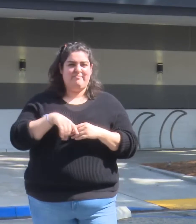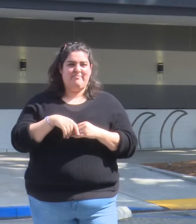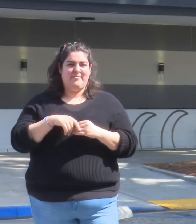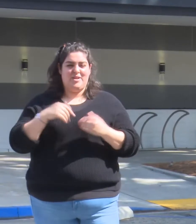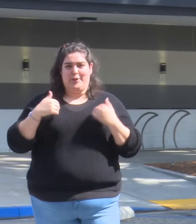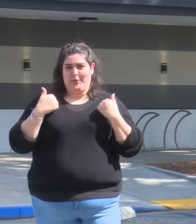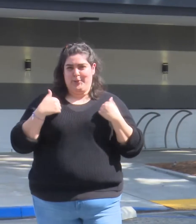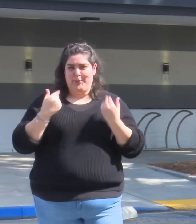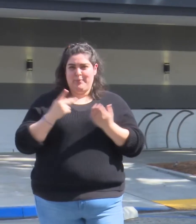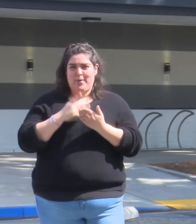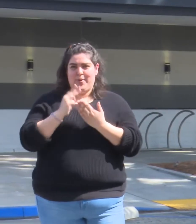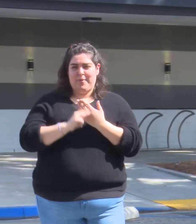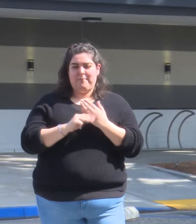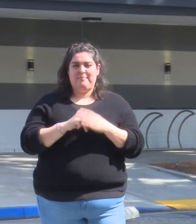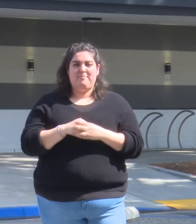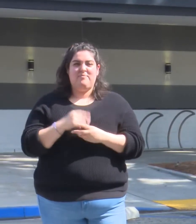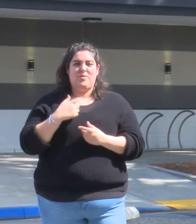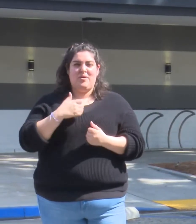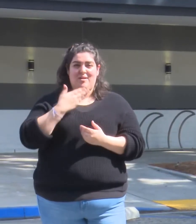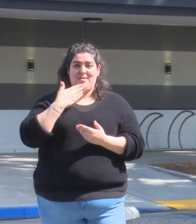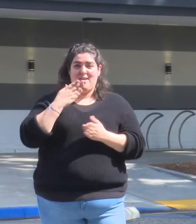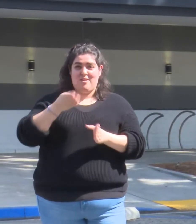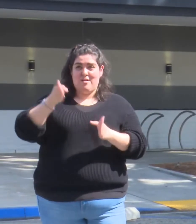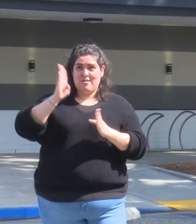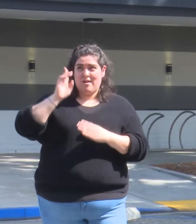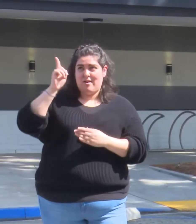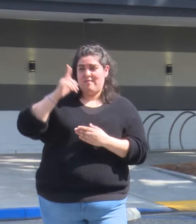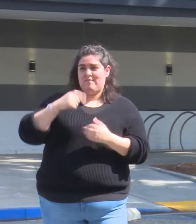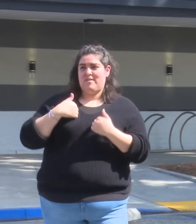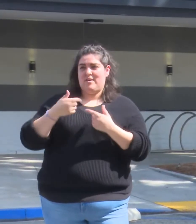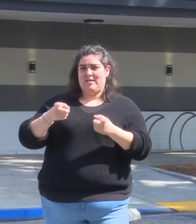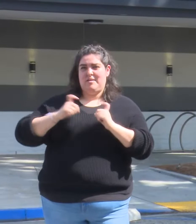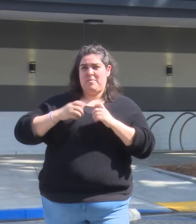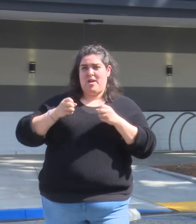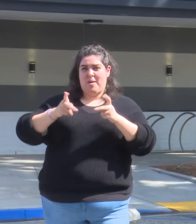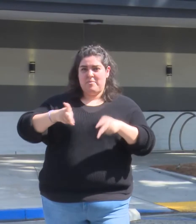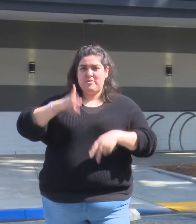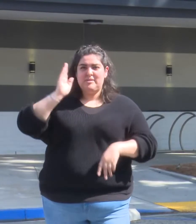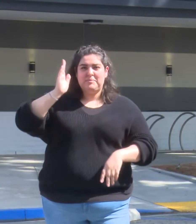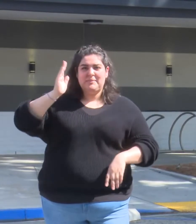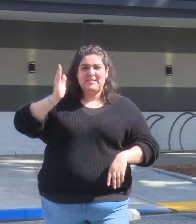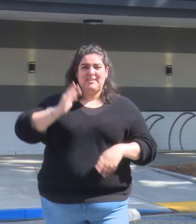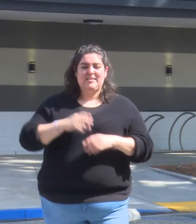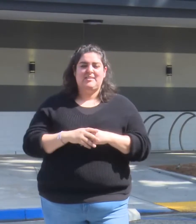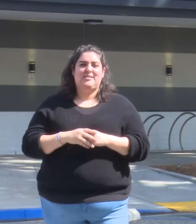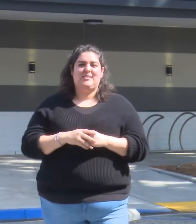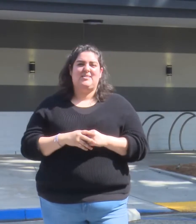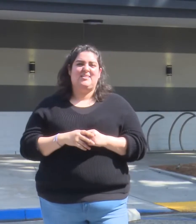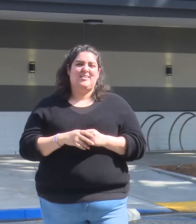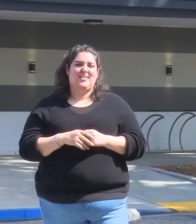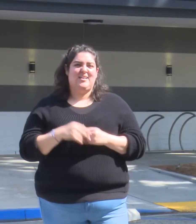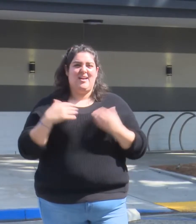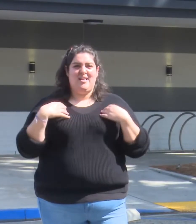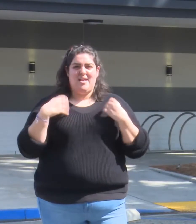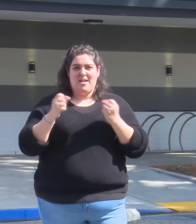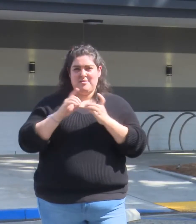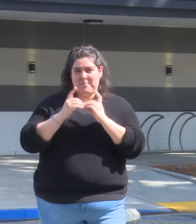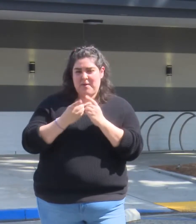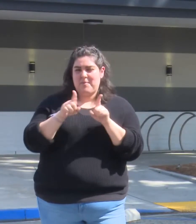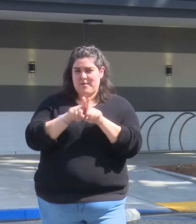begin. I want to thank God first for giving me this opportunity to speak, and I want to thank the city's health department as well, because without them, I wouldn't be here right